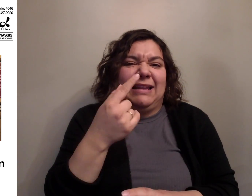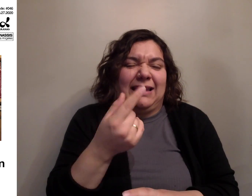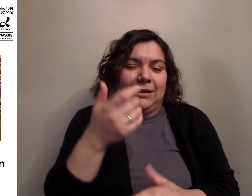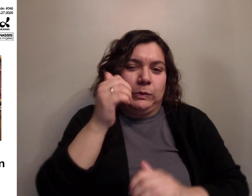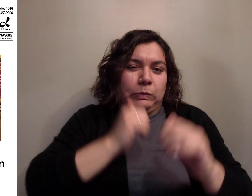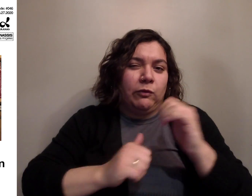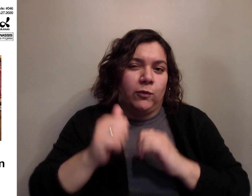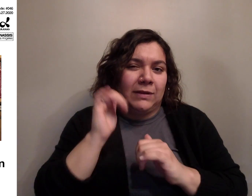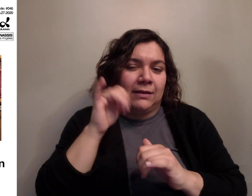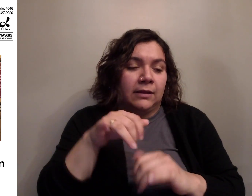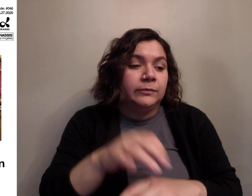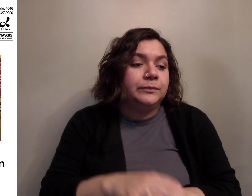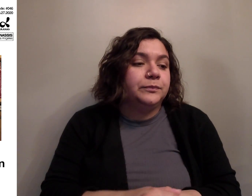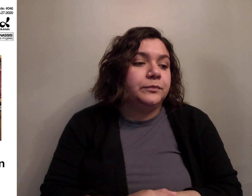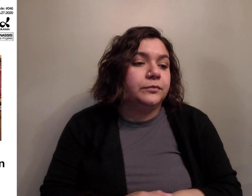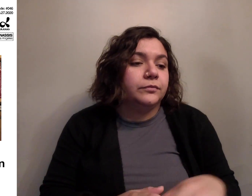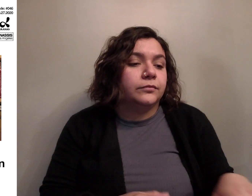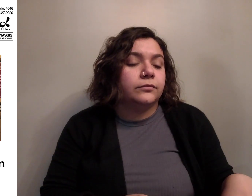payment from gigs.